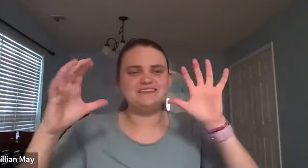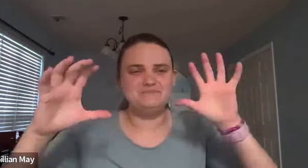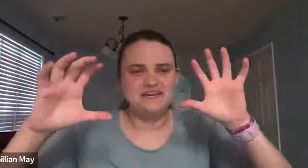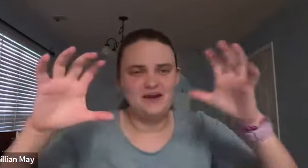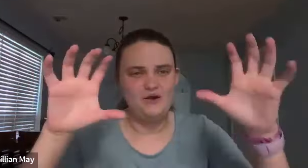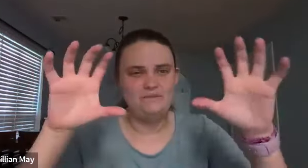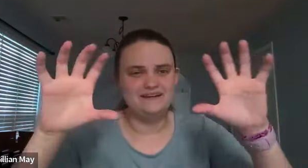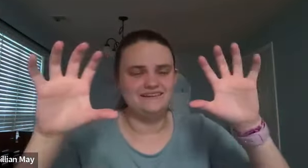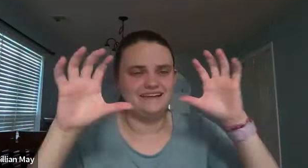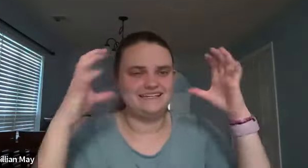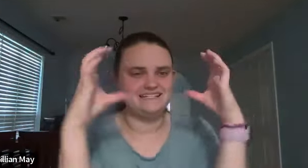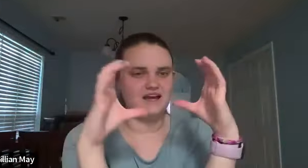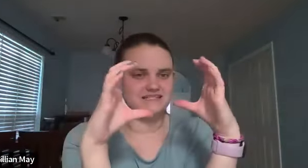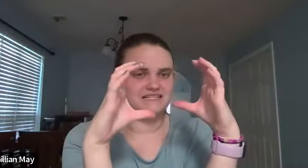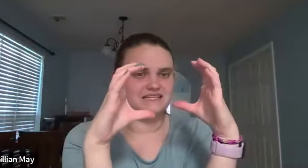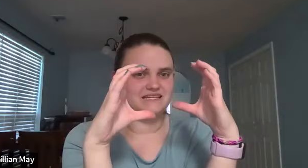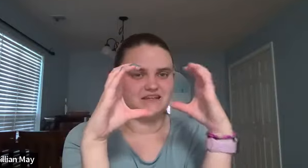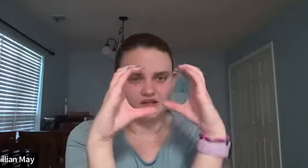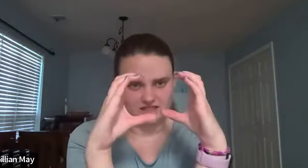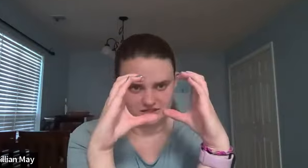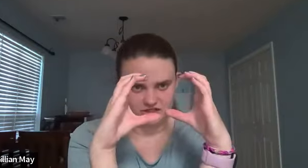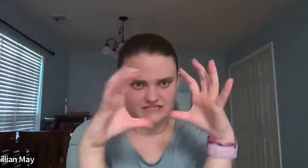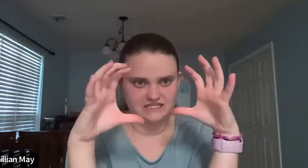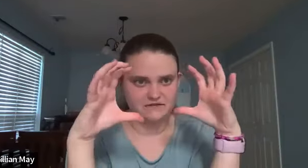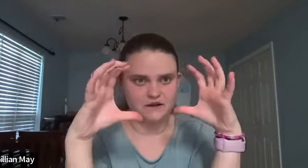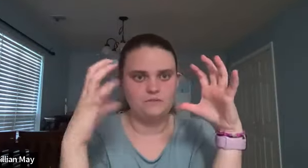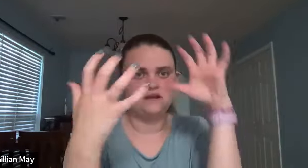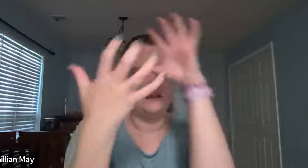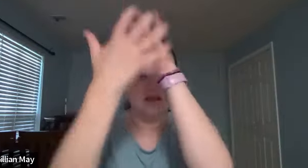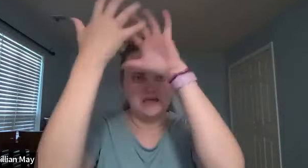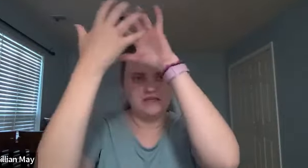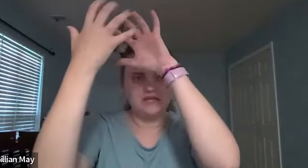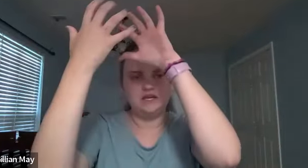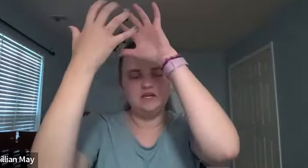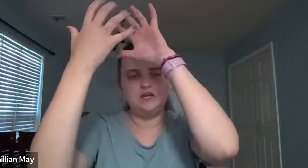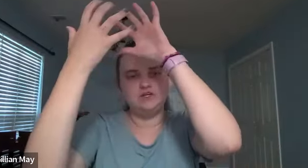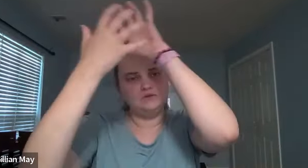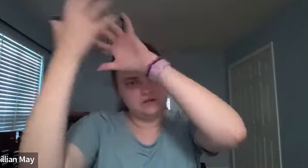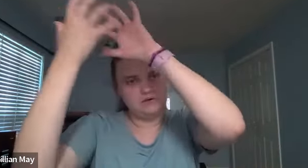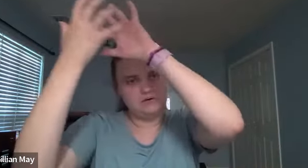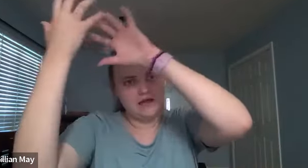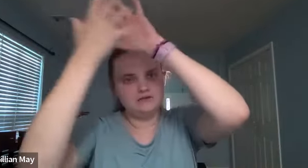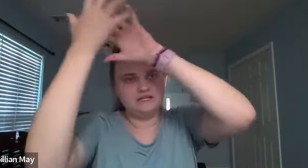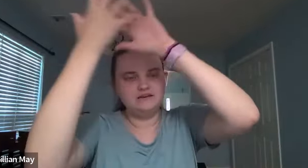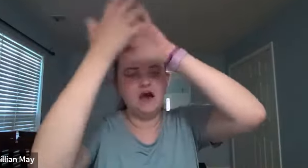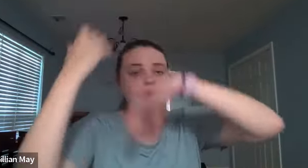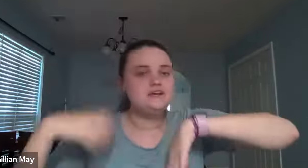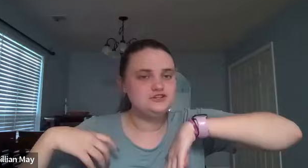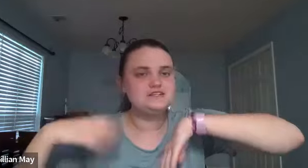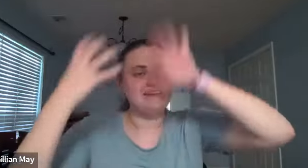these big open, like it's not a C, like not a strict C, it's like very open. And then you can go cloudy. I usually like